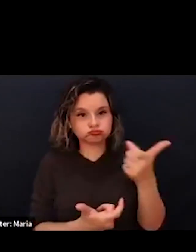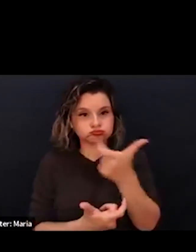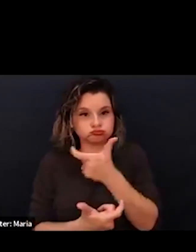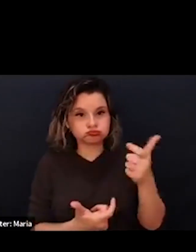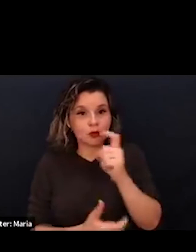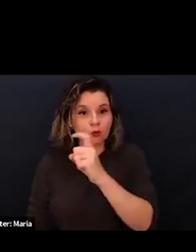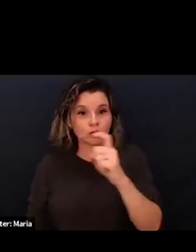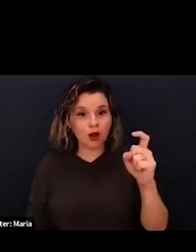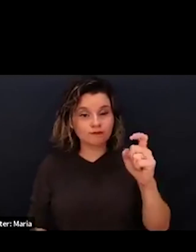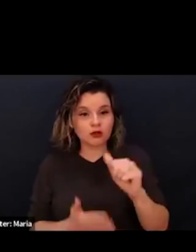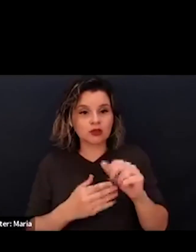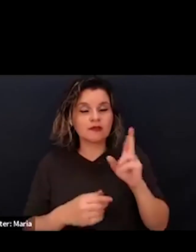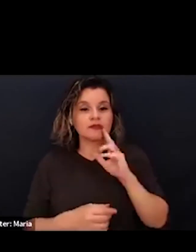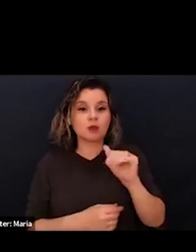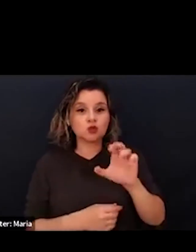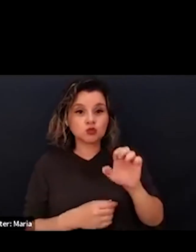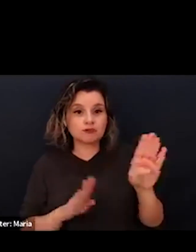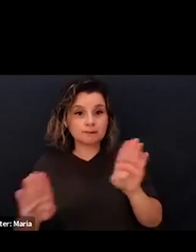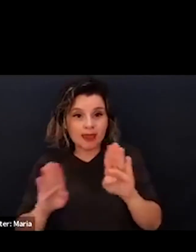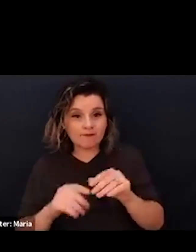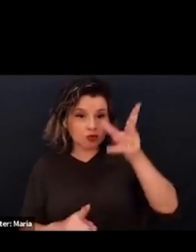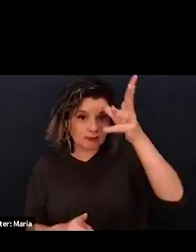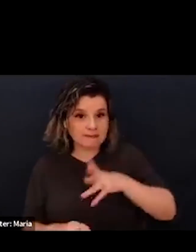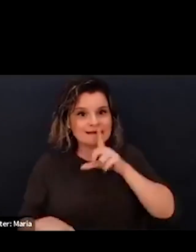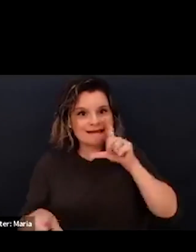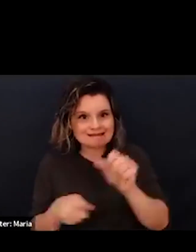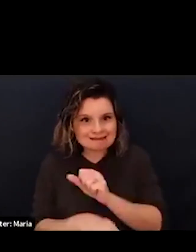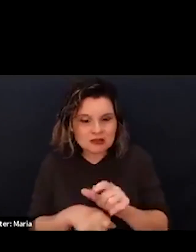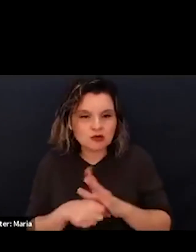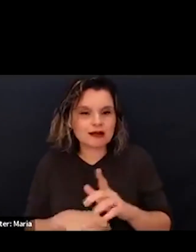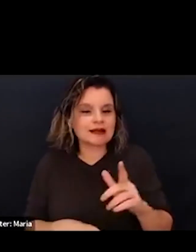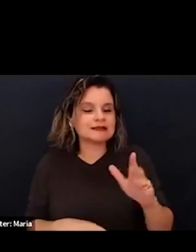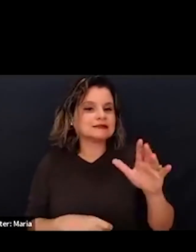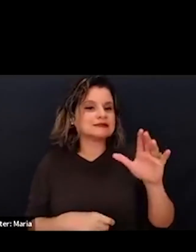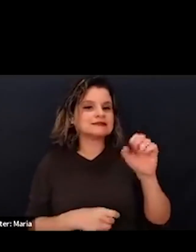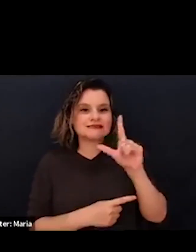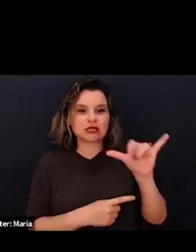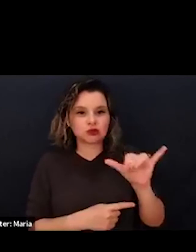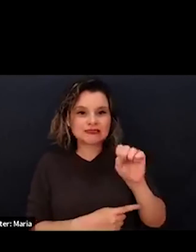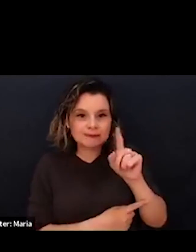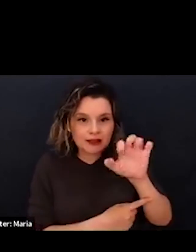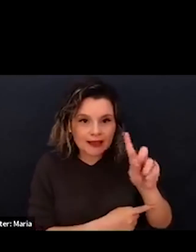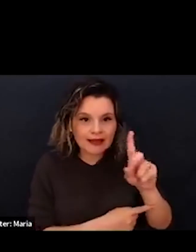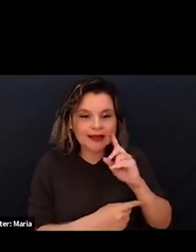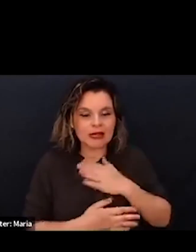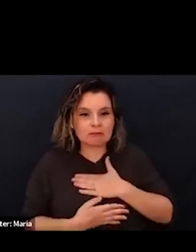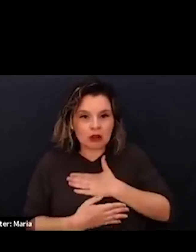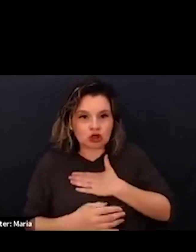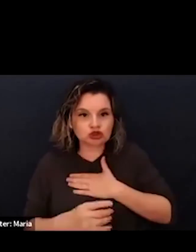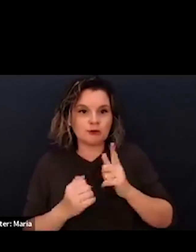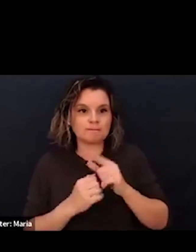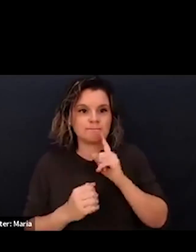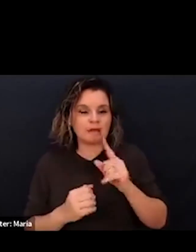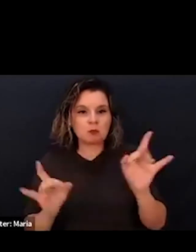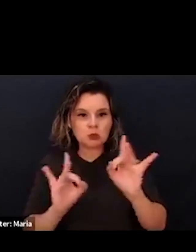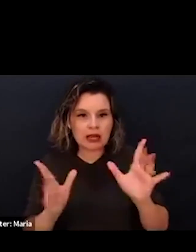the normative abusive behavior that men are literally getting sexually stimulated by and getting pleasured by, the level of